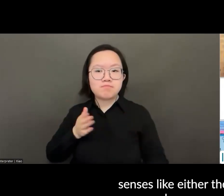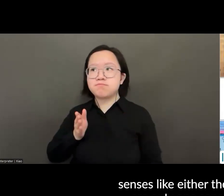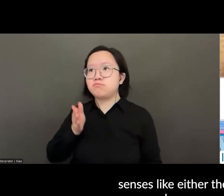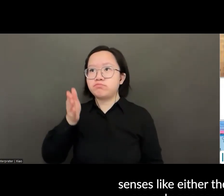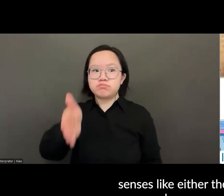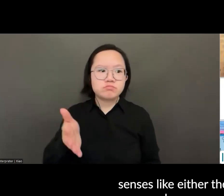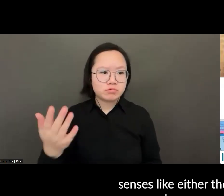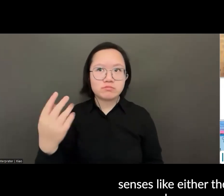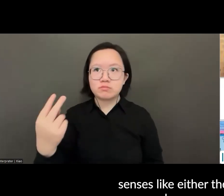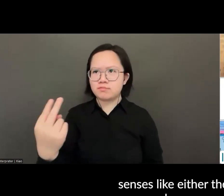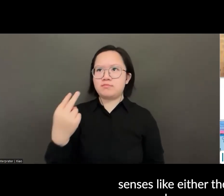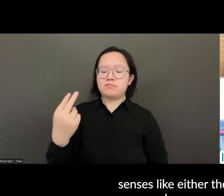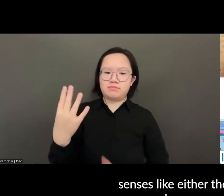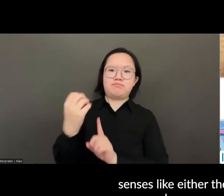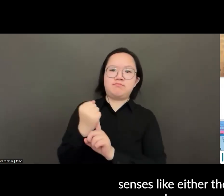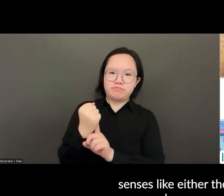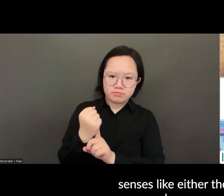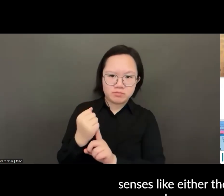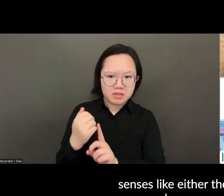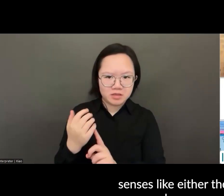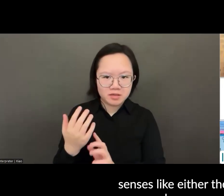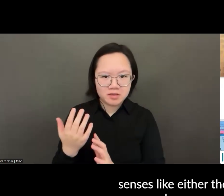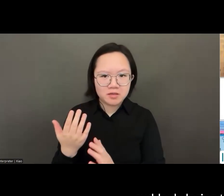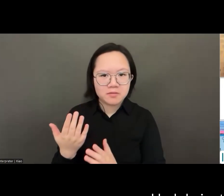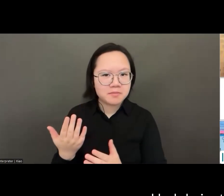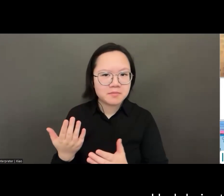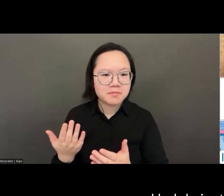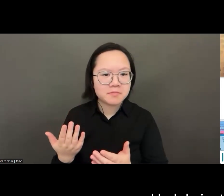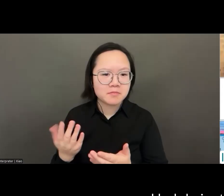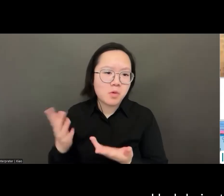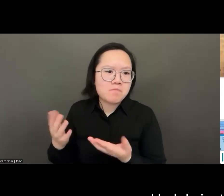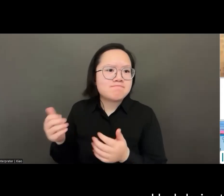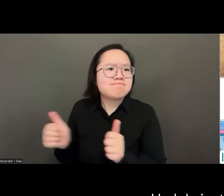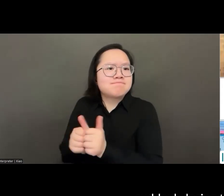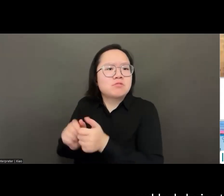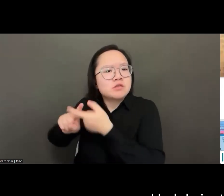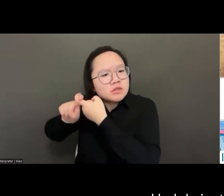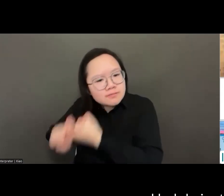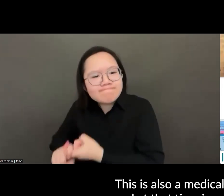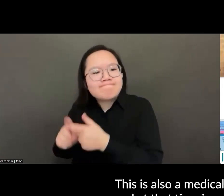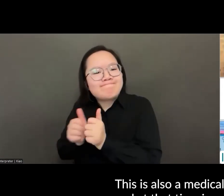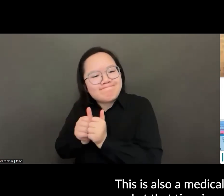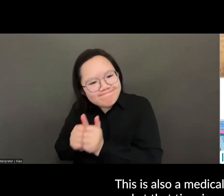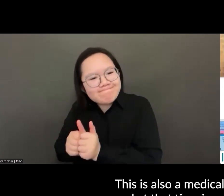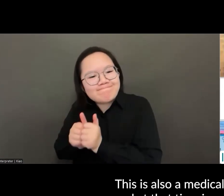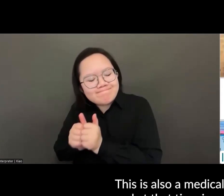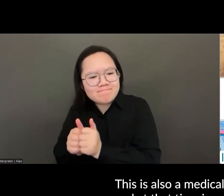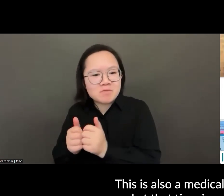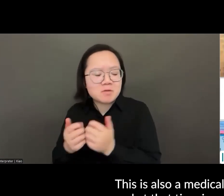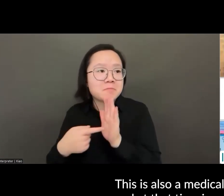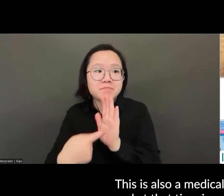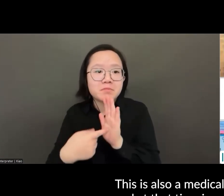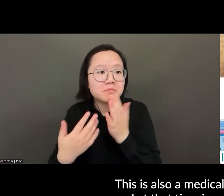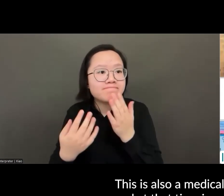either the vision or hearing or only one sense or limited, now suddenly losing the other sense. This is also